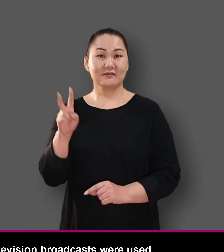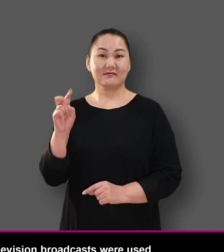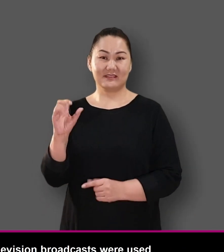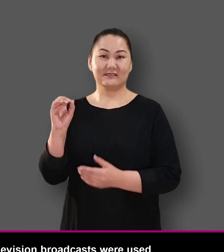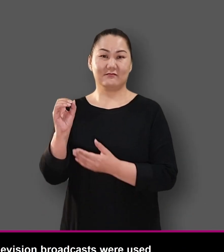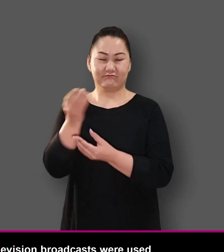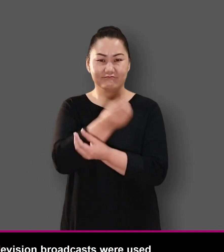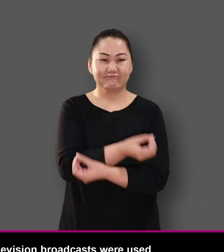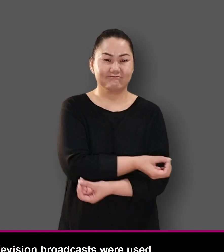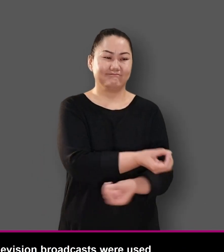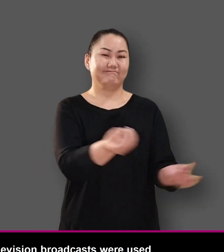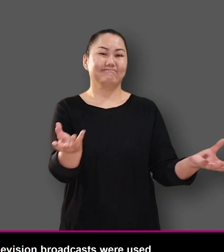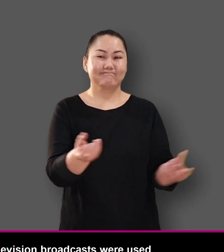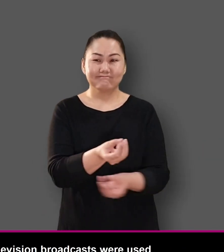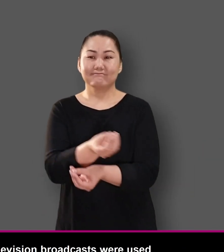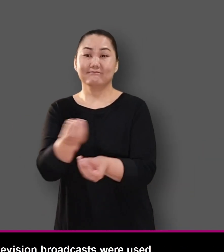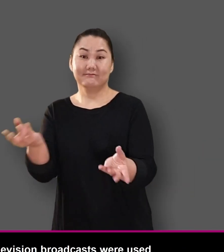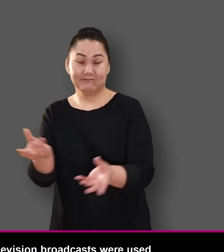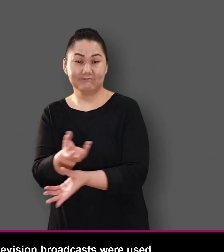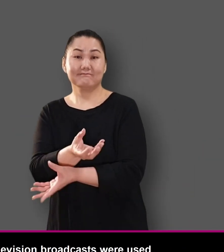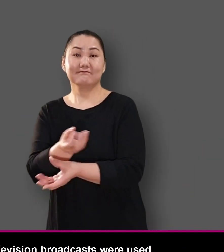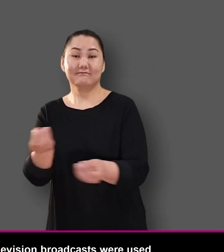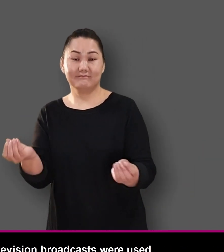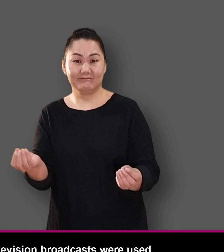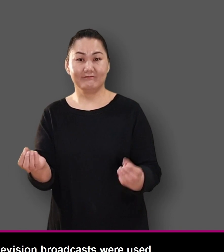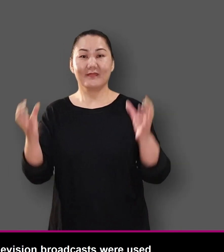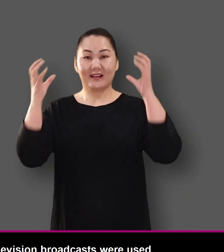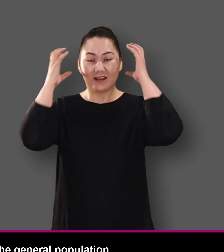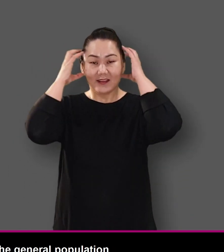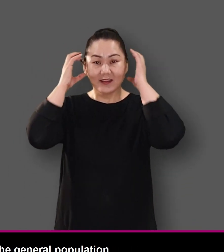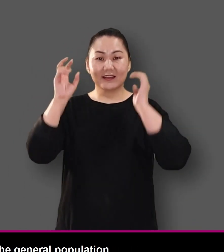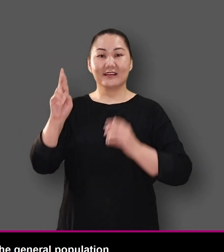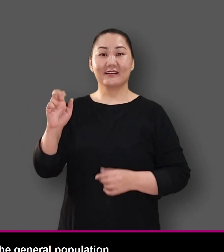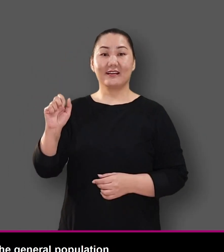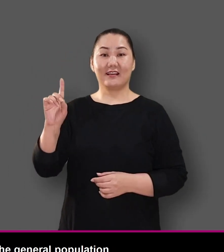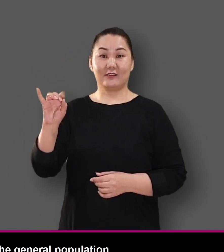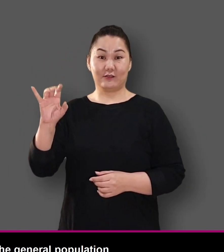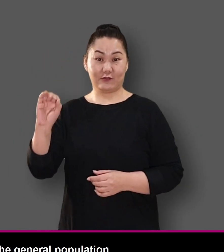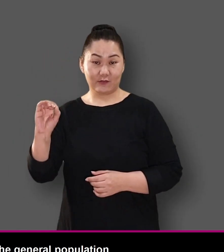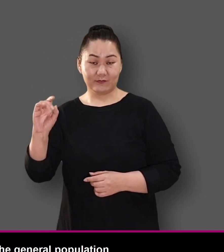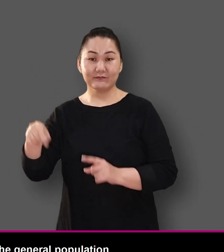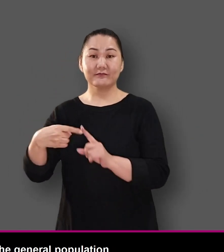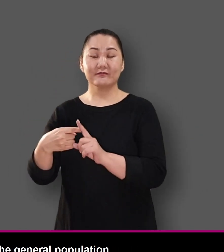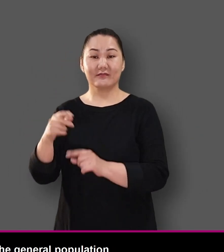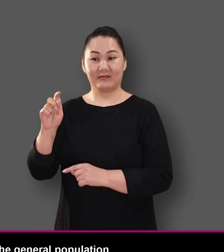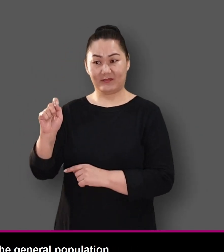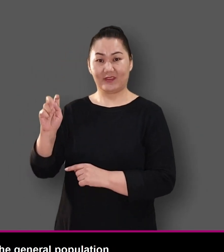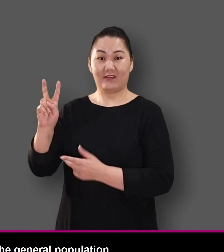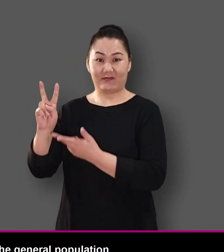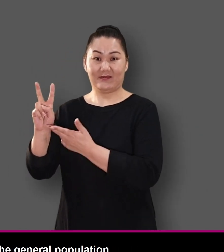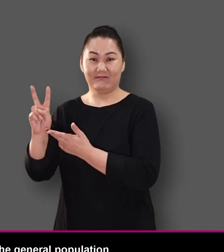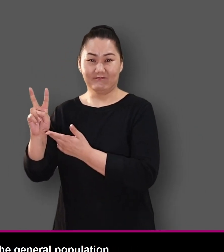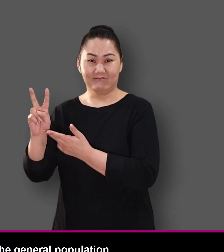In addition, radio and television broadcasts were used for sensitizing the general population